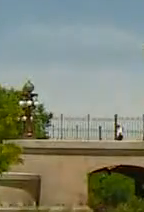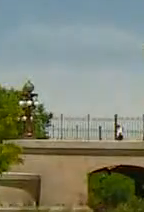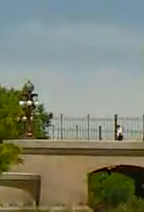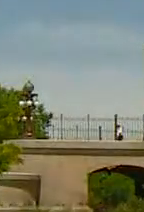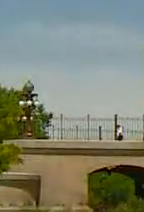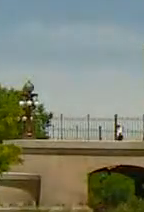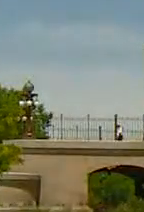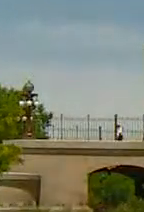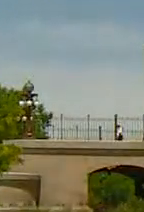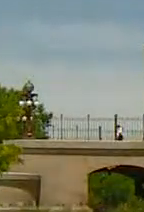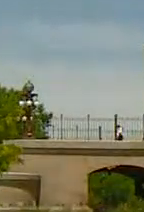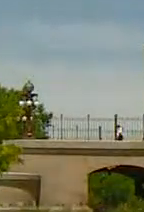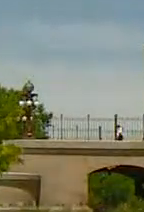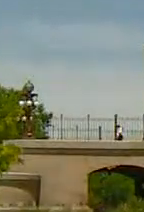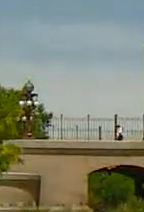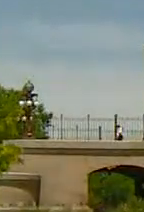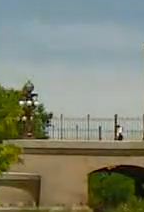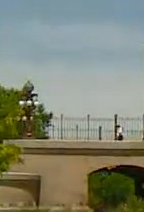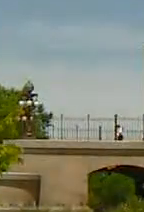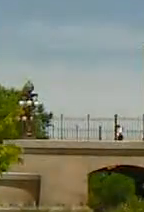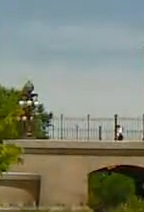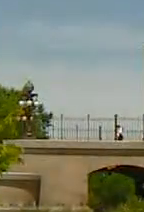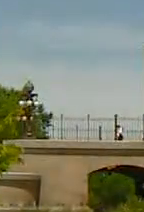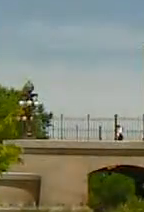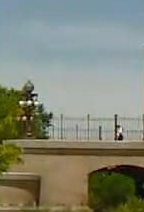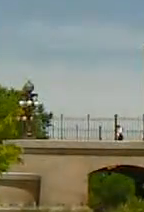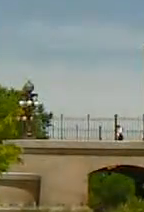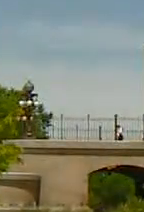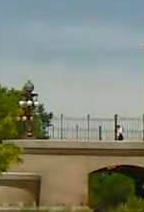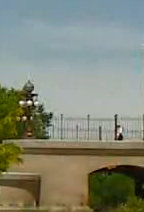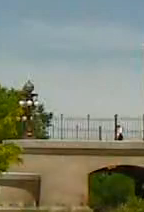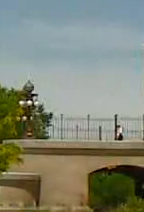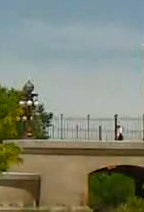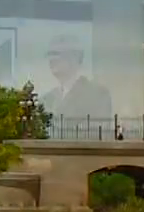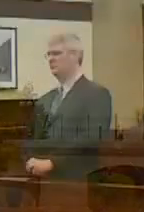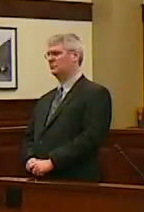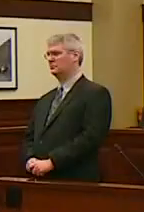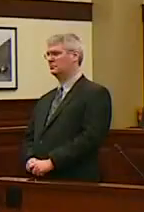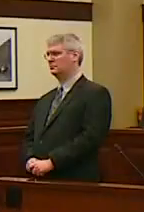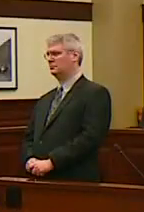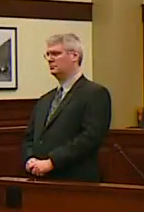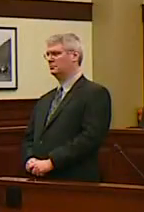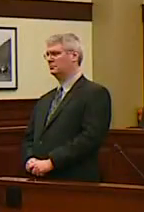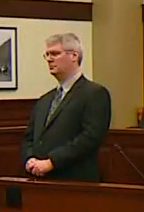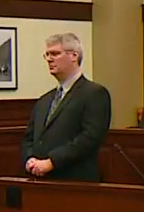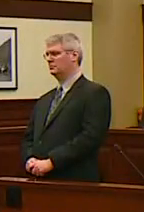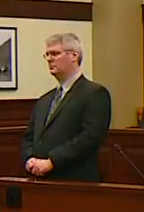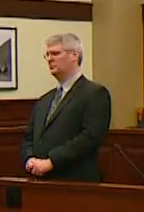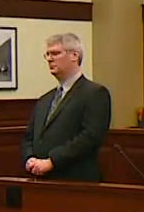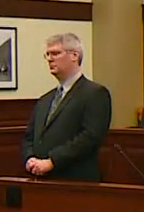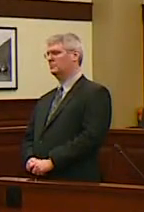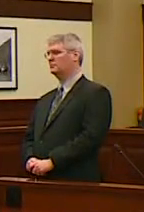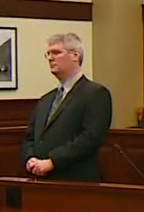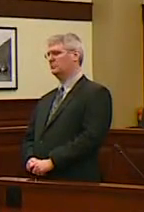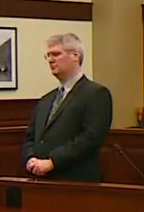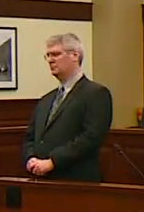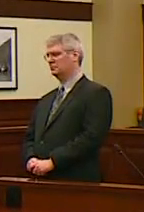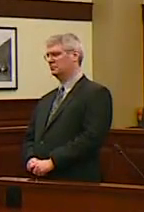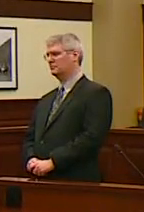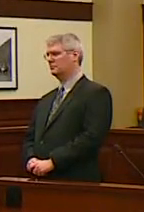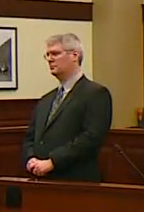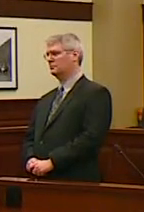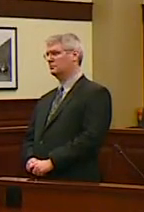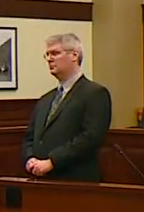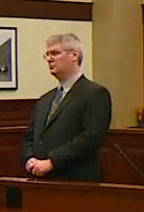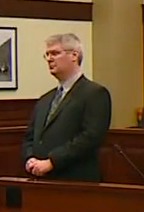so, Governor Little and his task force are going to actually hammer out what the eligibility would be for this, but the real big takeaways for Idahoans is they